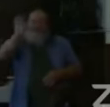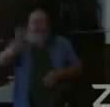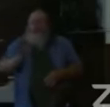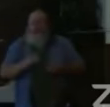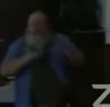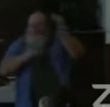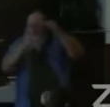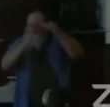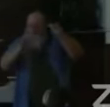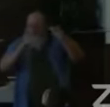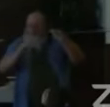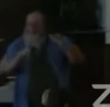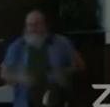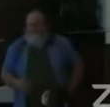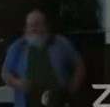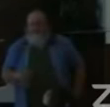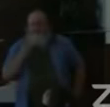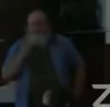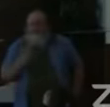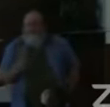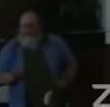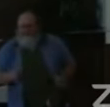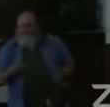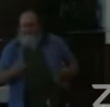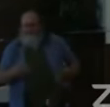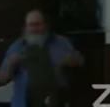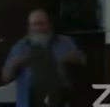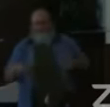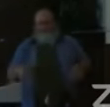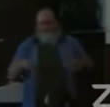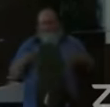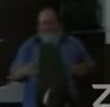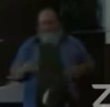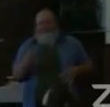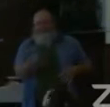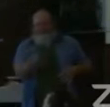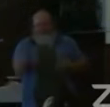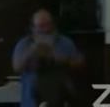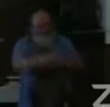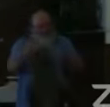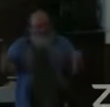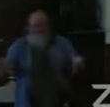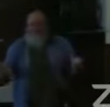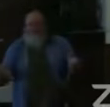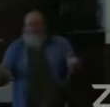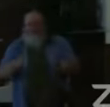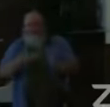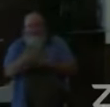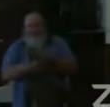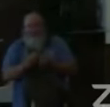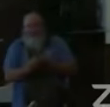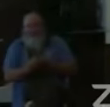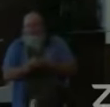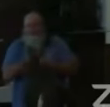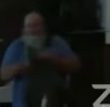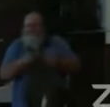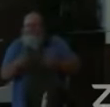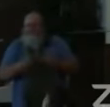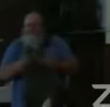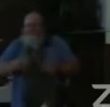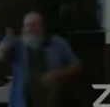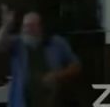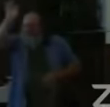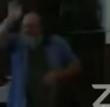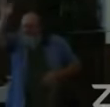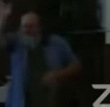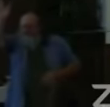now a miracle would take place in this room. Holy Spirit, I pray that you would come to every person who raised their hands. For every person at home that raised